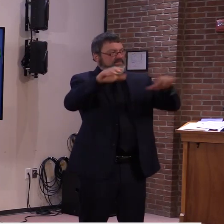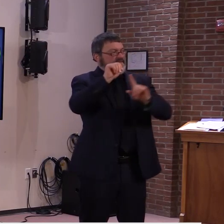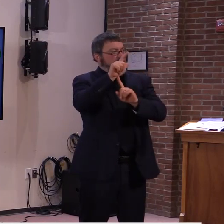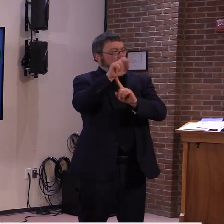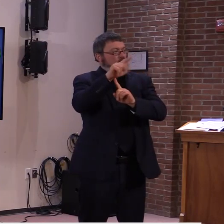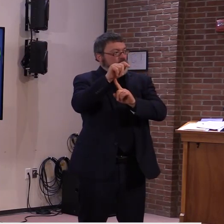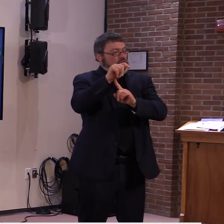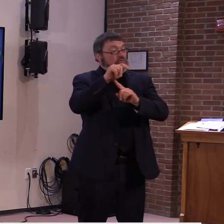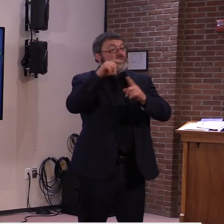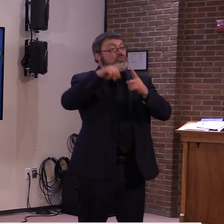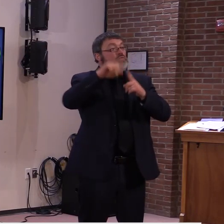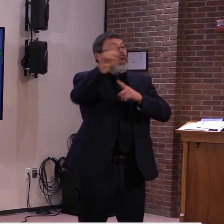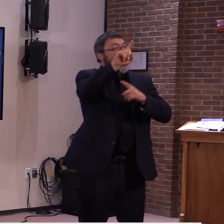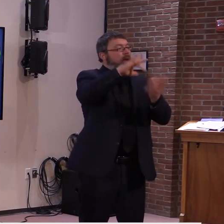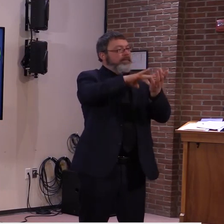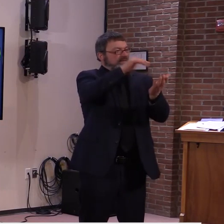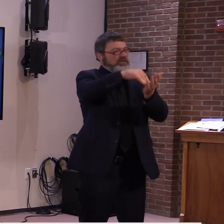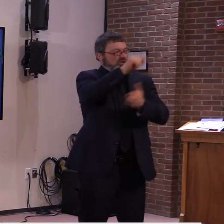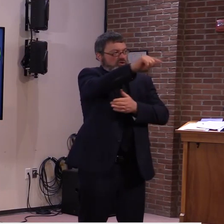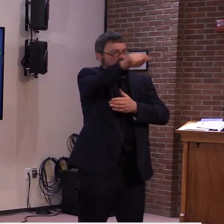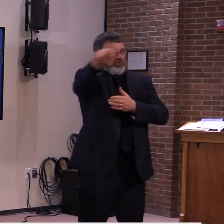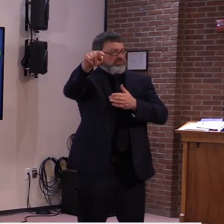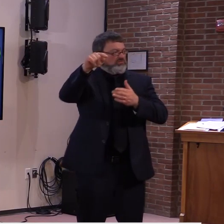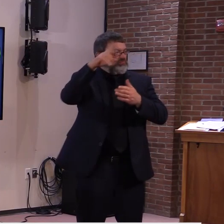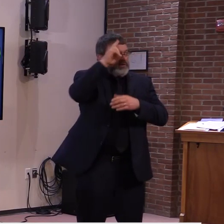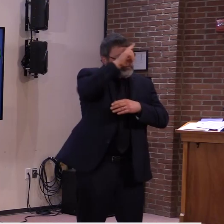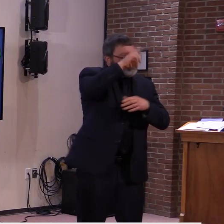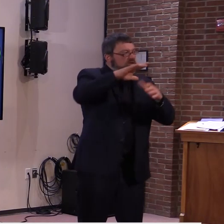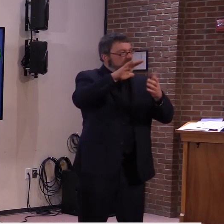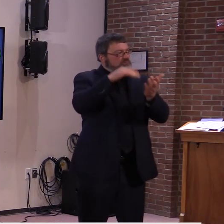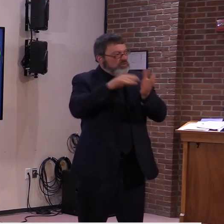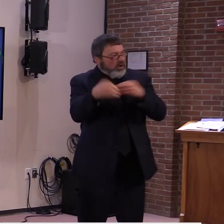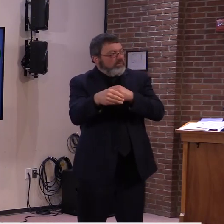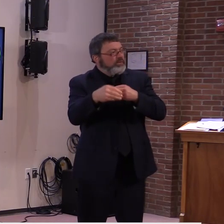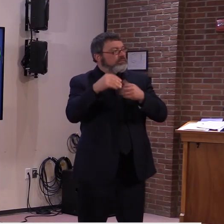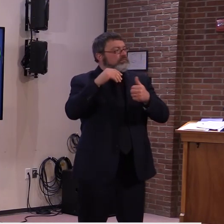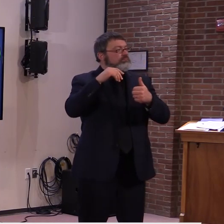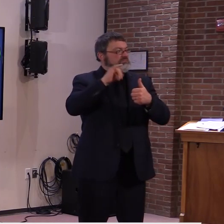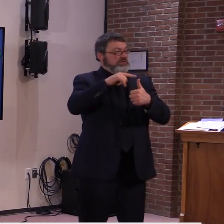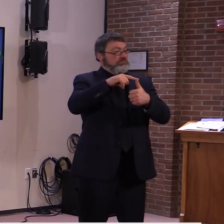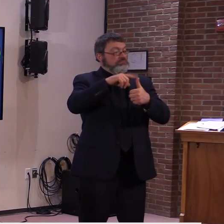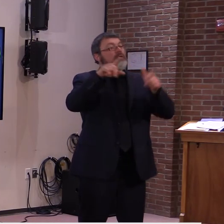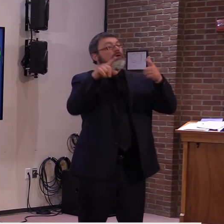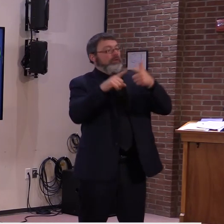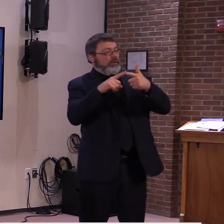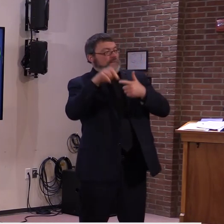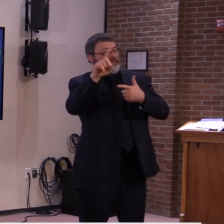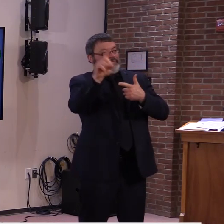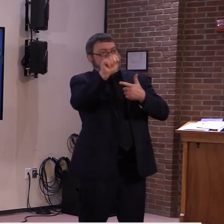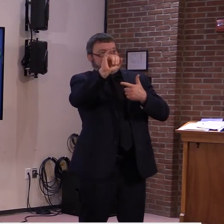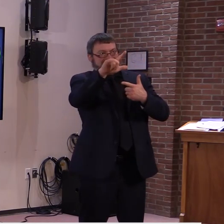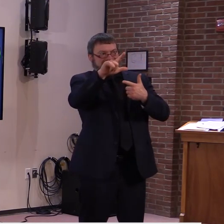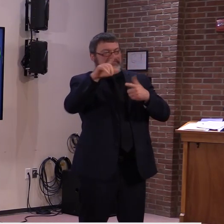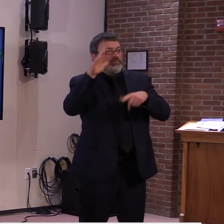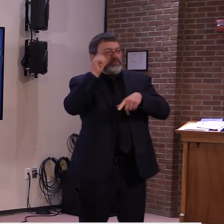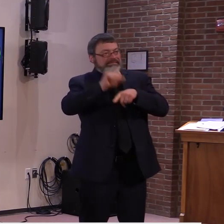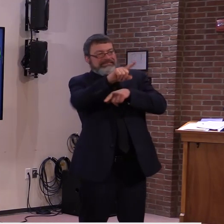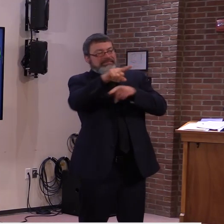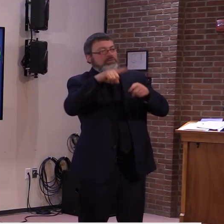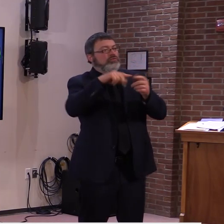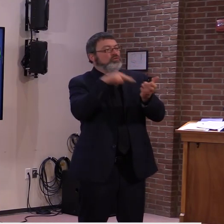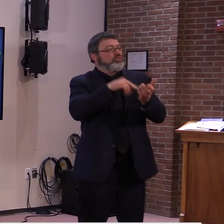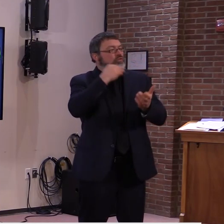will be sending out letters to long-term care facilities, and the Abbott Manufacturing Company will be sending